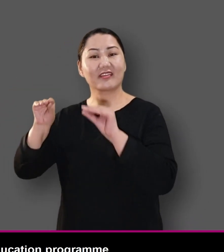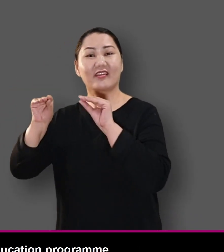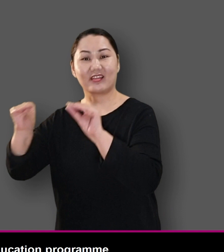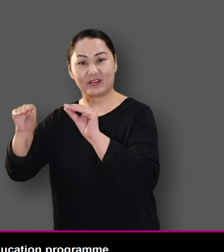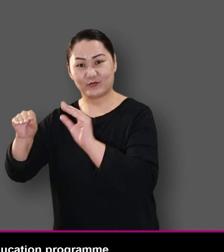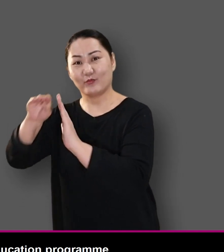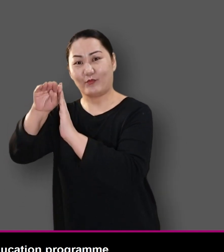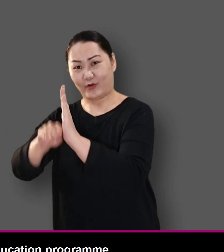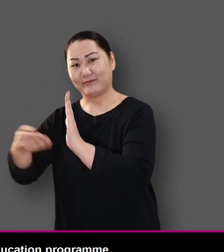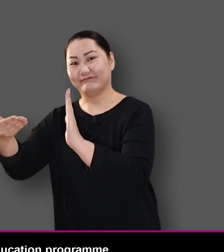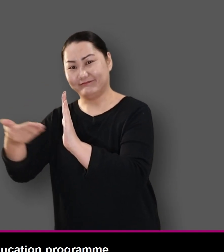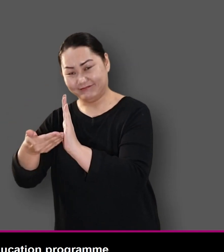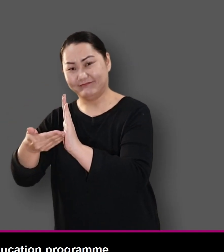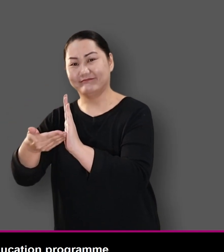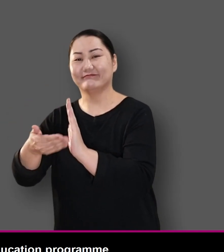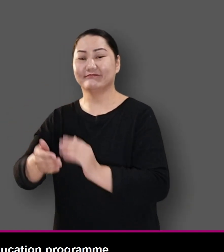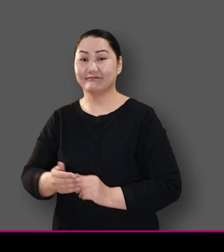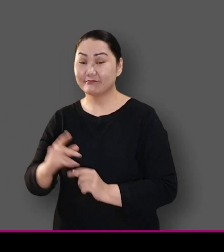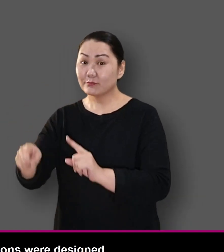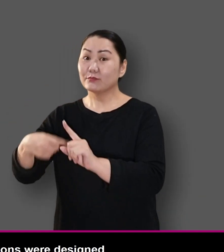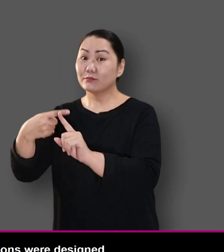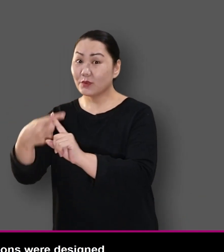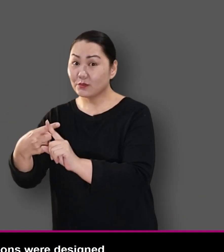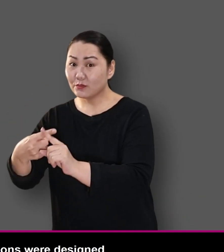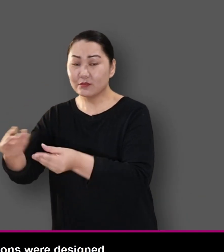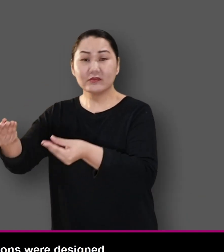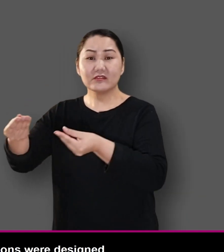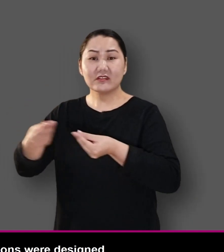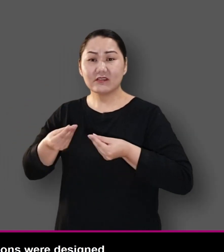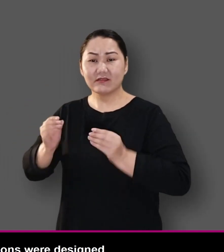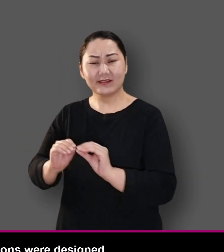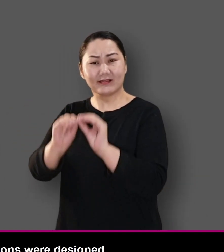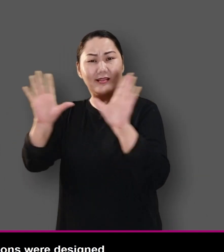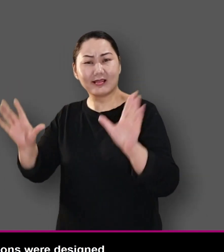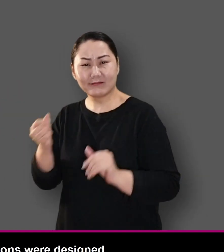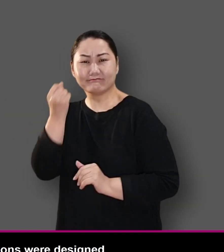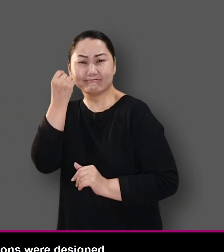and interventions were designed